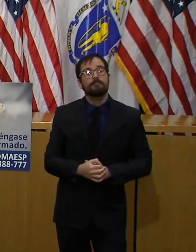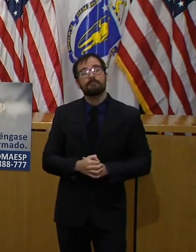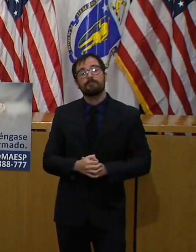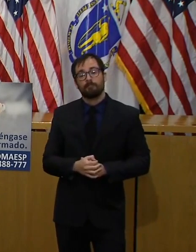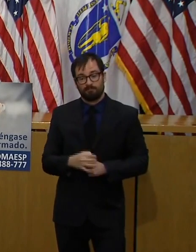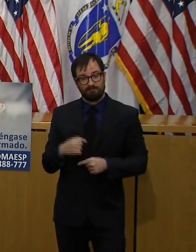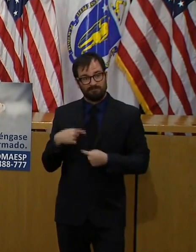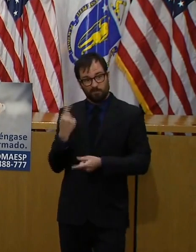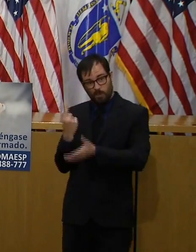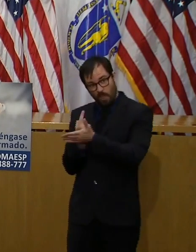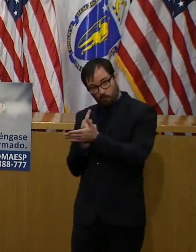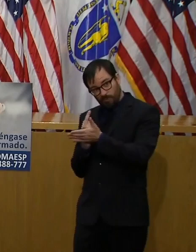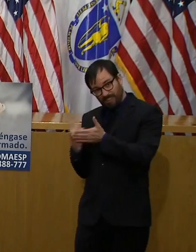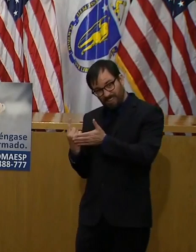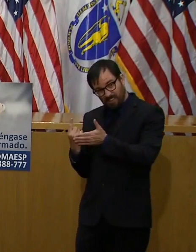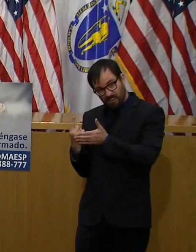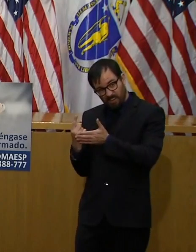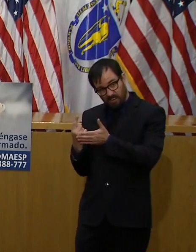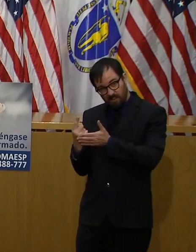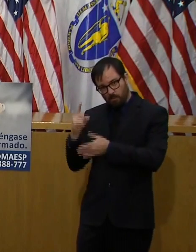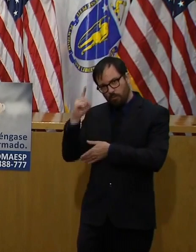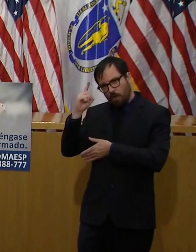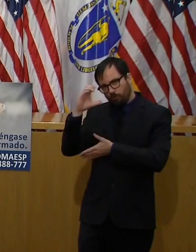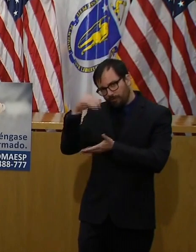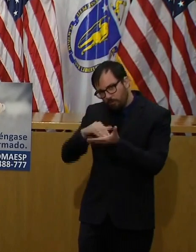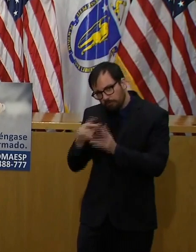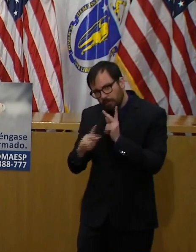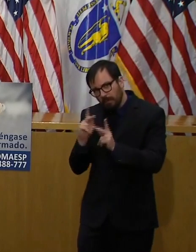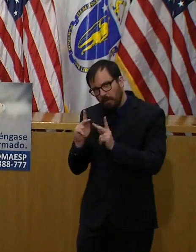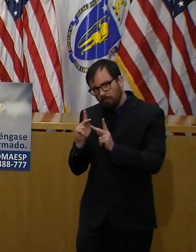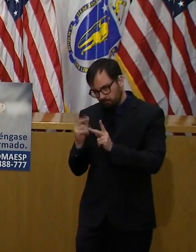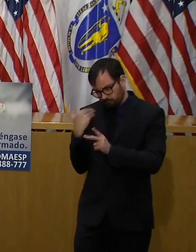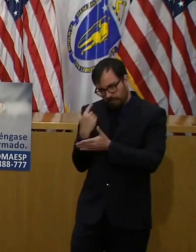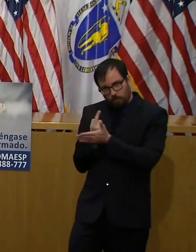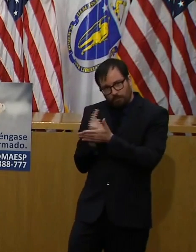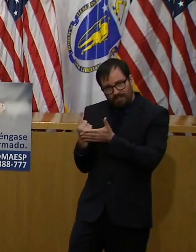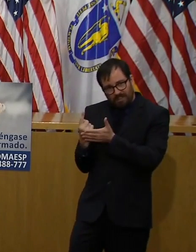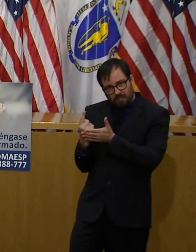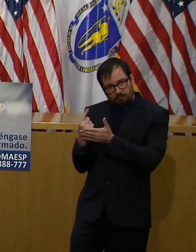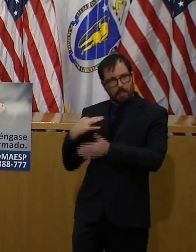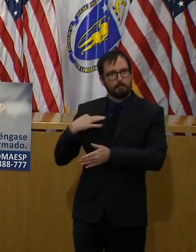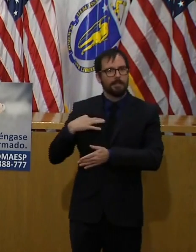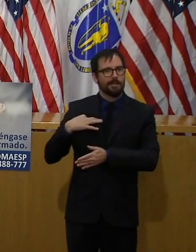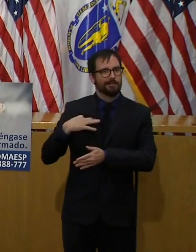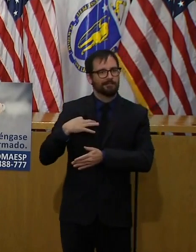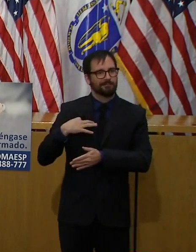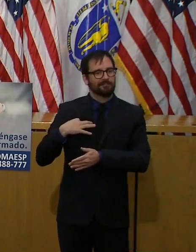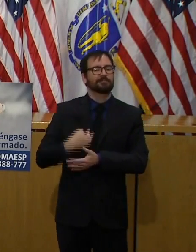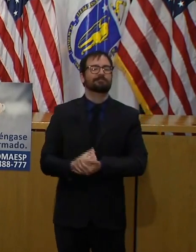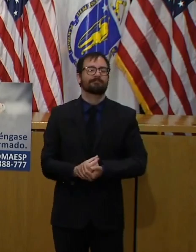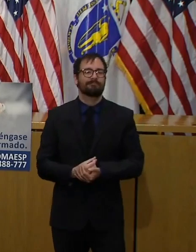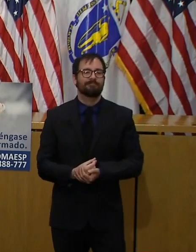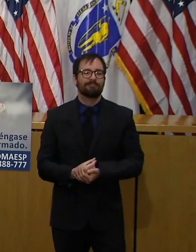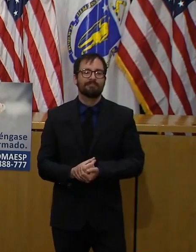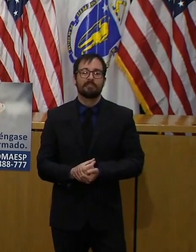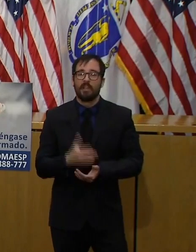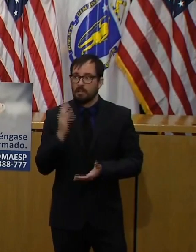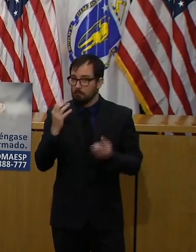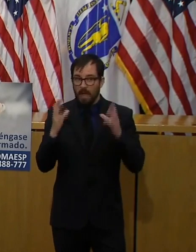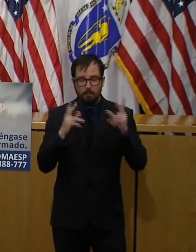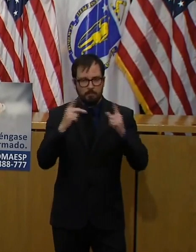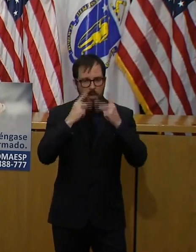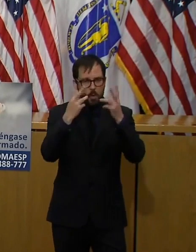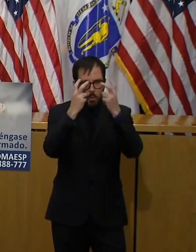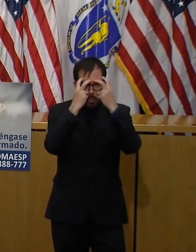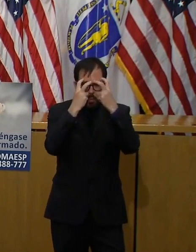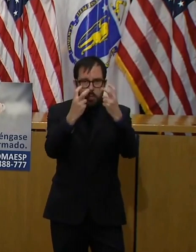week. I think everybody knows that the number of claims here is eye-popping, given that for months, we